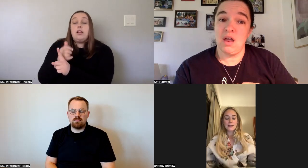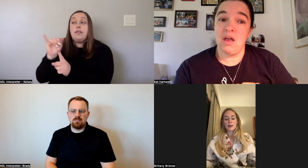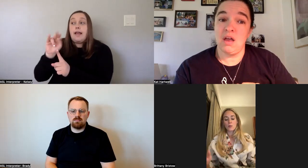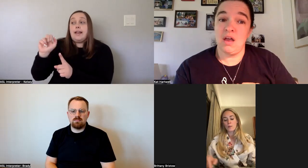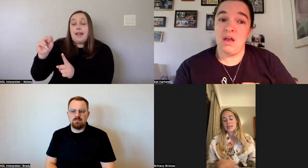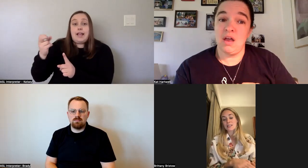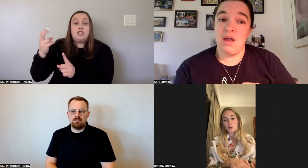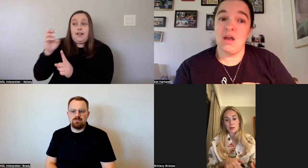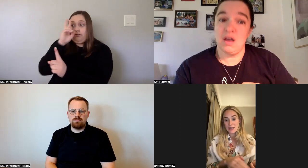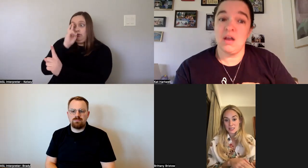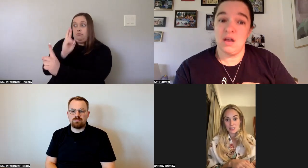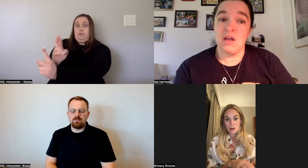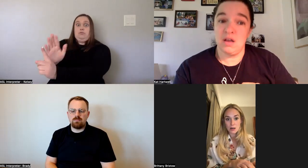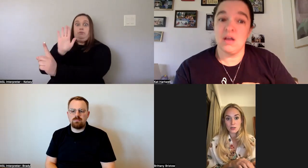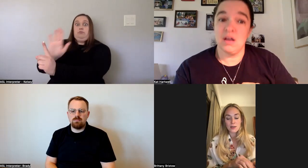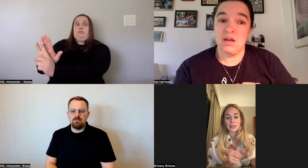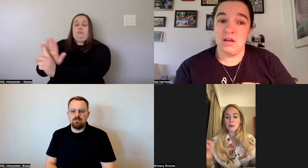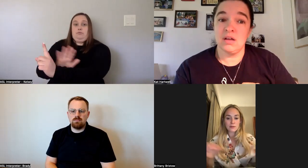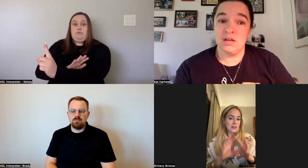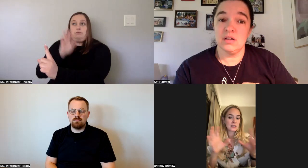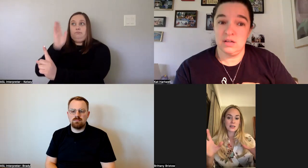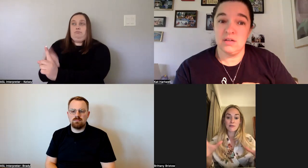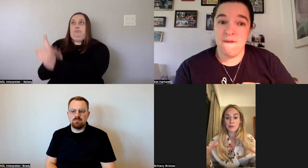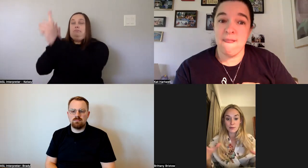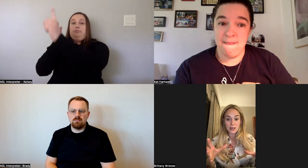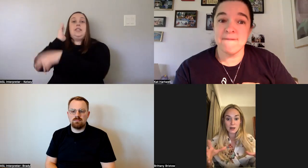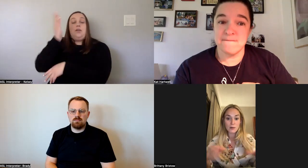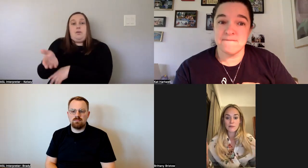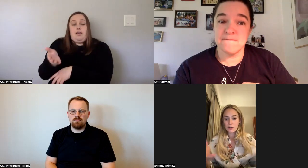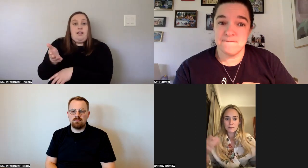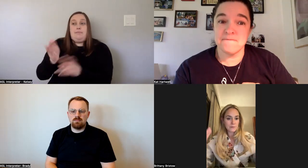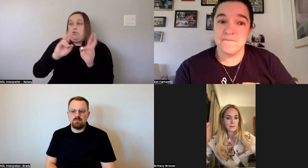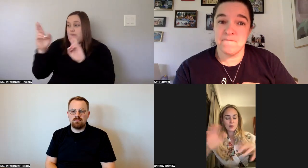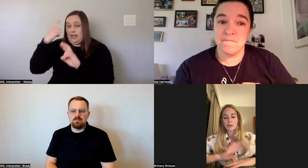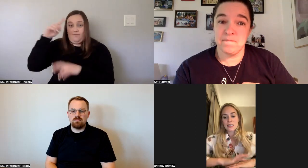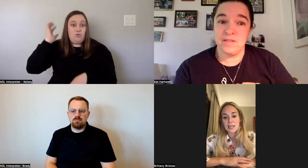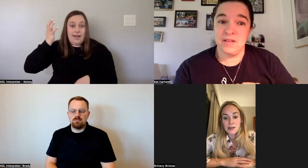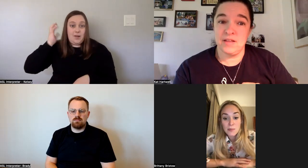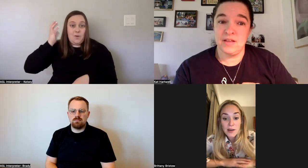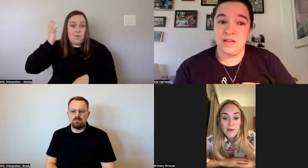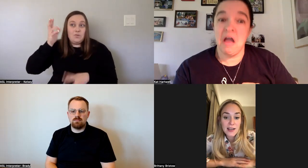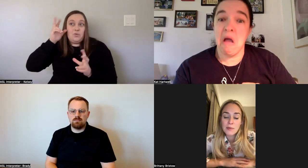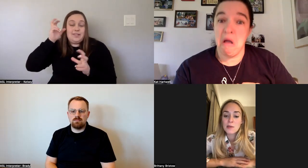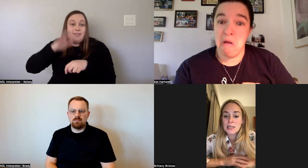royalty. He's going to remix the song so that it's perfectly done for the radio and for listening on Spotify and Apple Music and